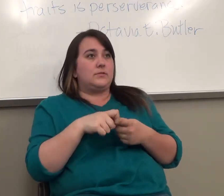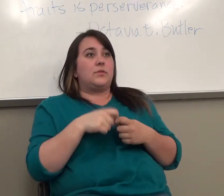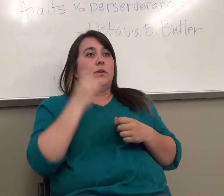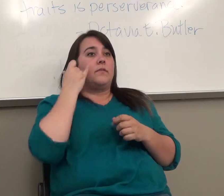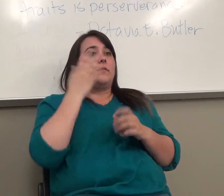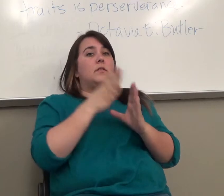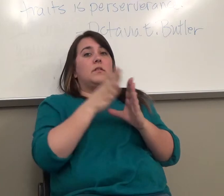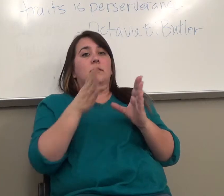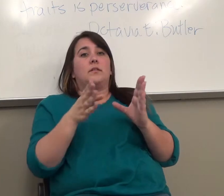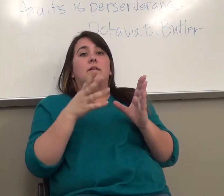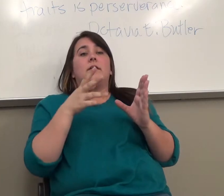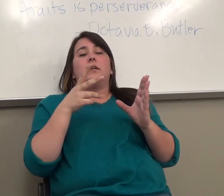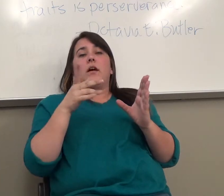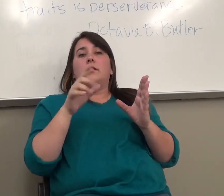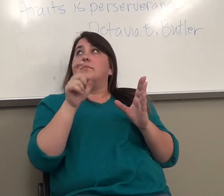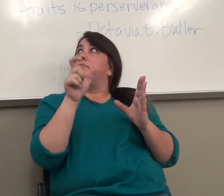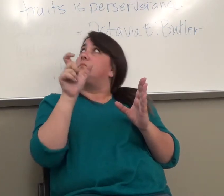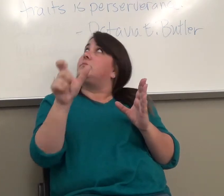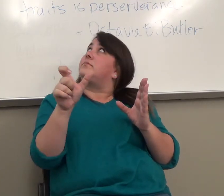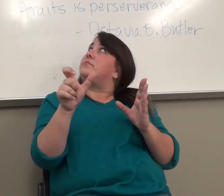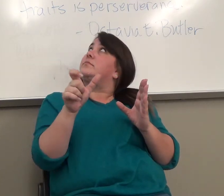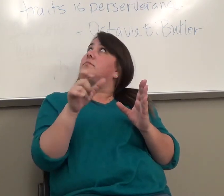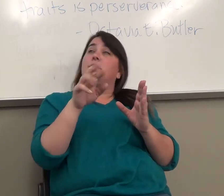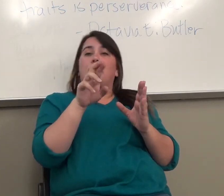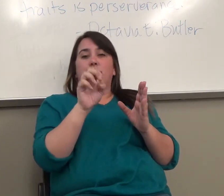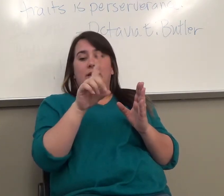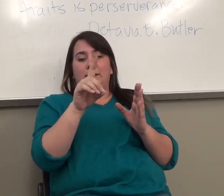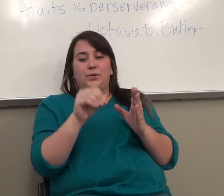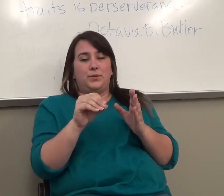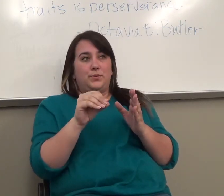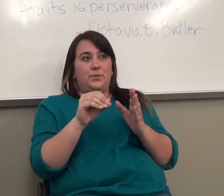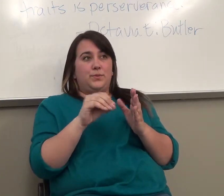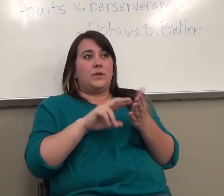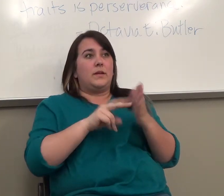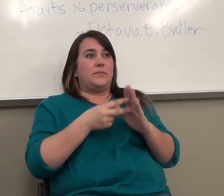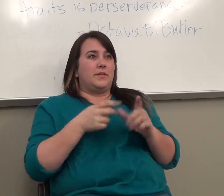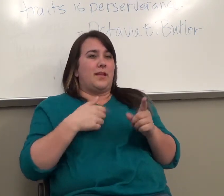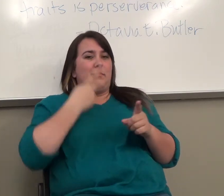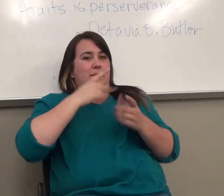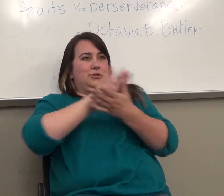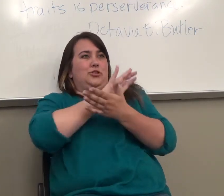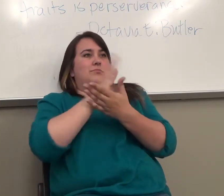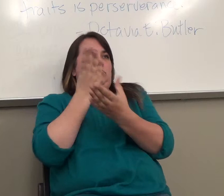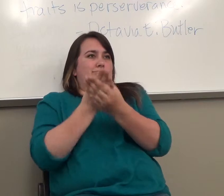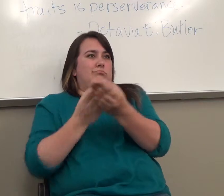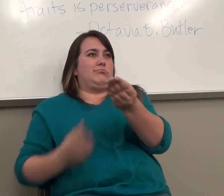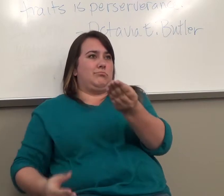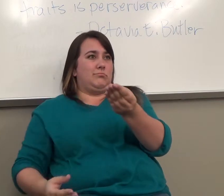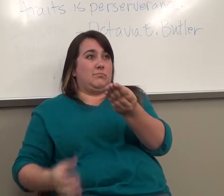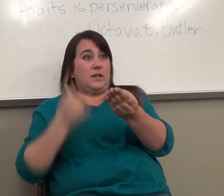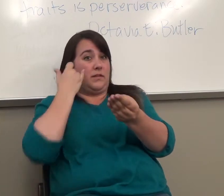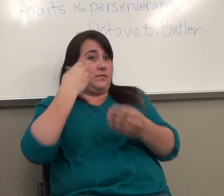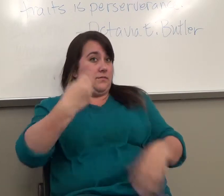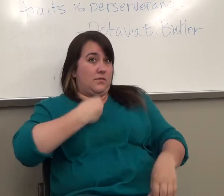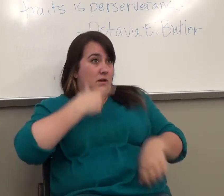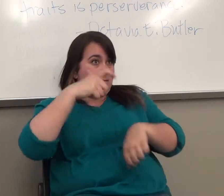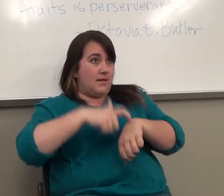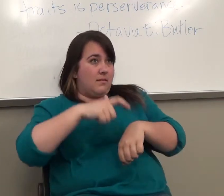have it and you need to turn it back in. But if you don't turn that pink sheet in by the deadline, then that turns into a 0.